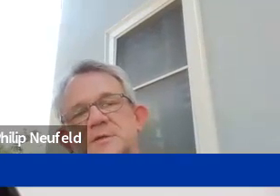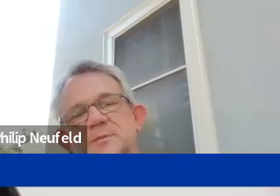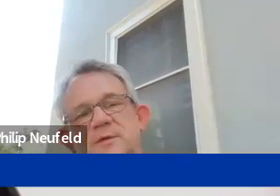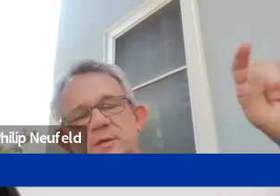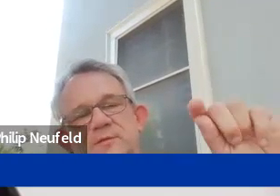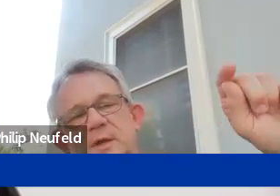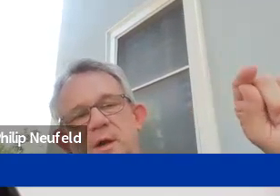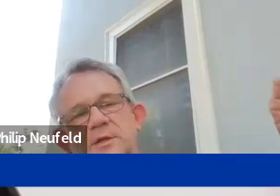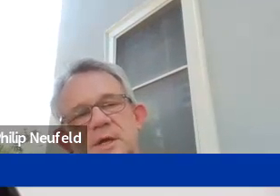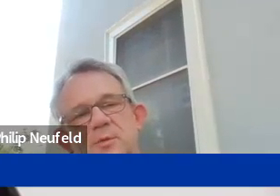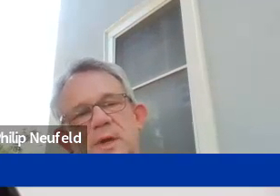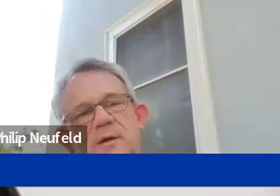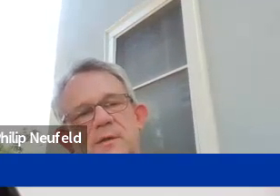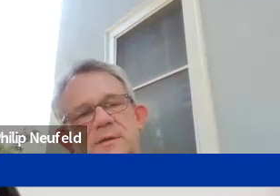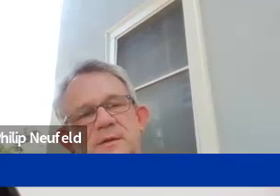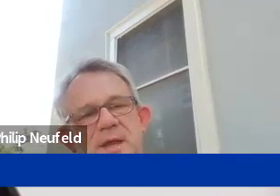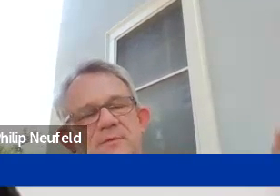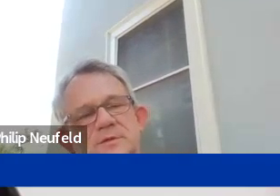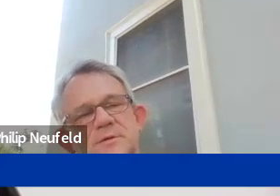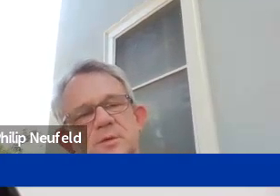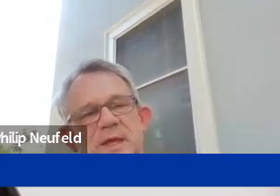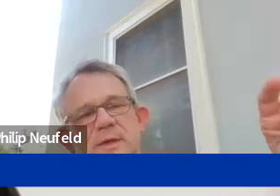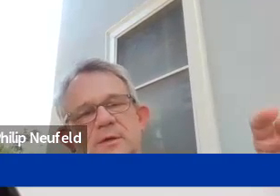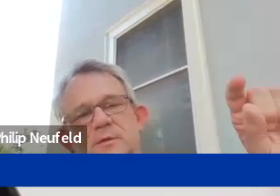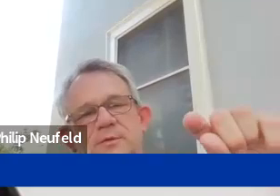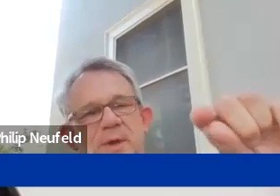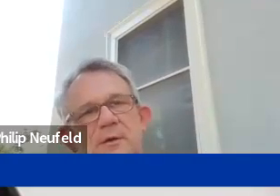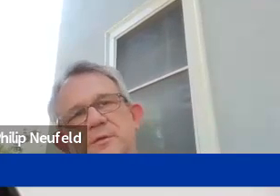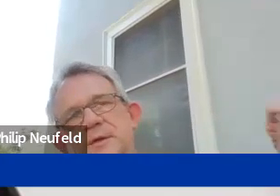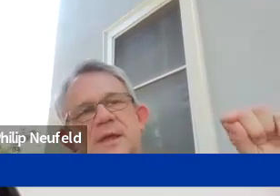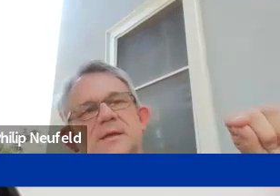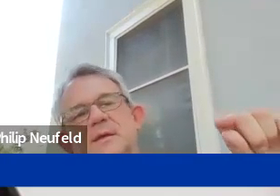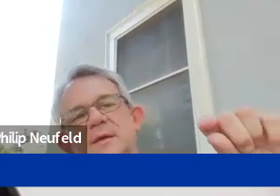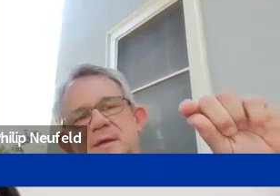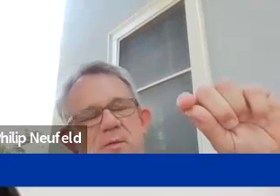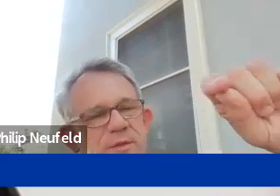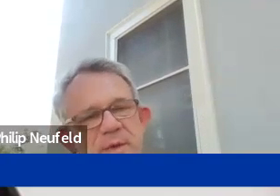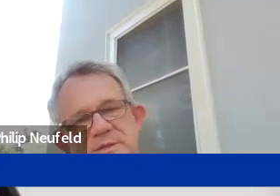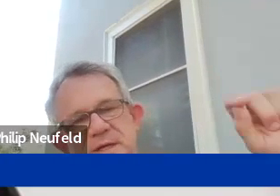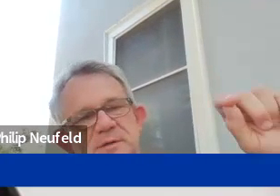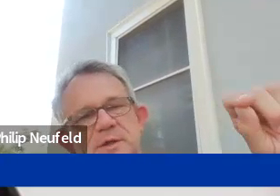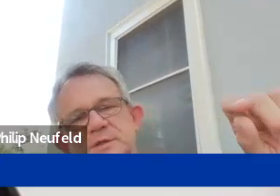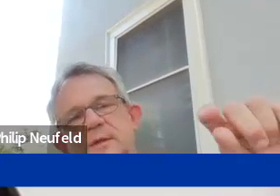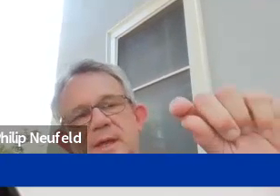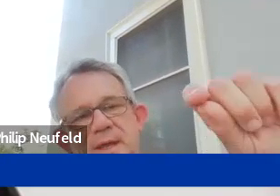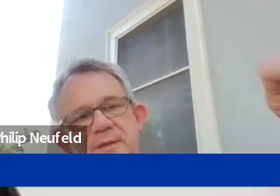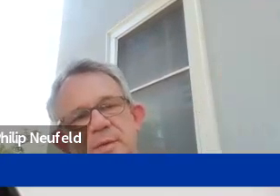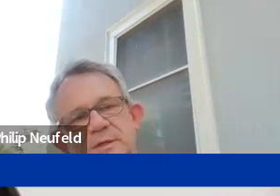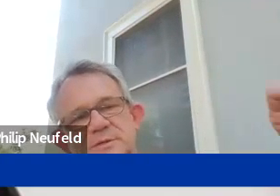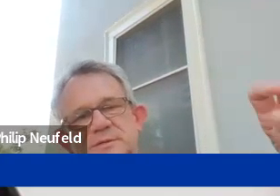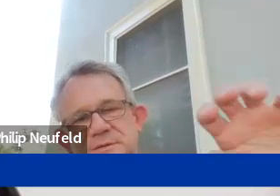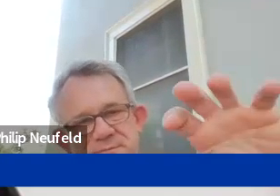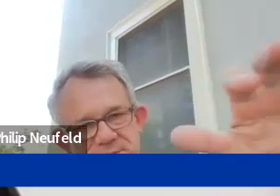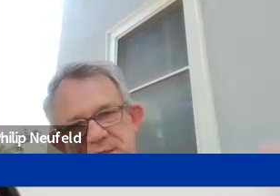5 to 10 years from now, if we have done our job well, every student will have been able to learn throughout their day with the best technology available and